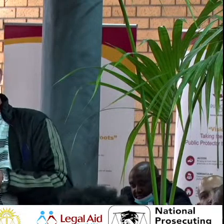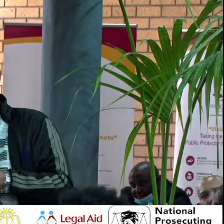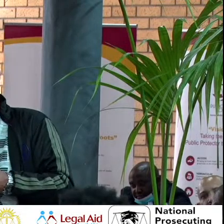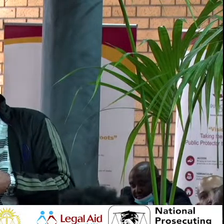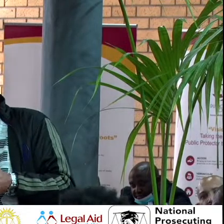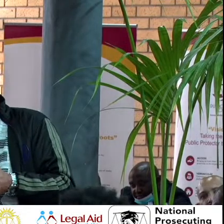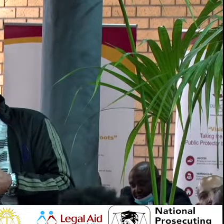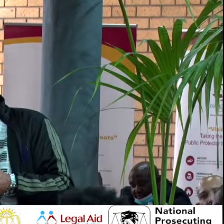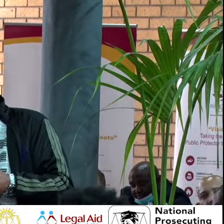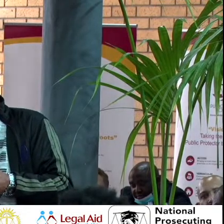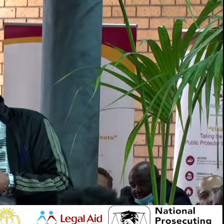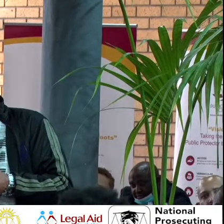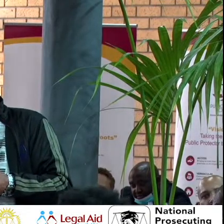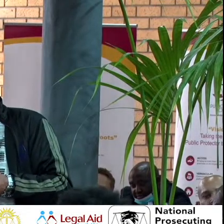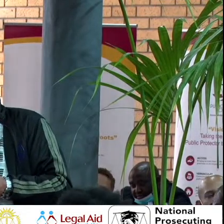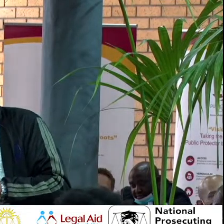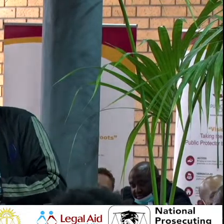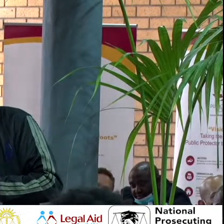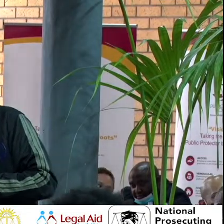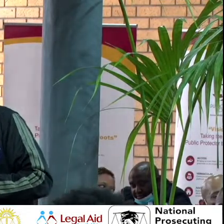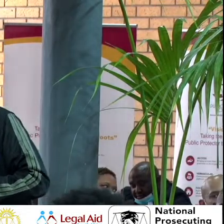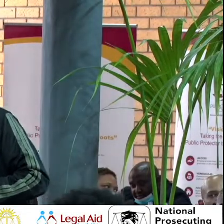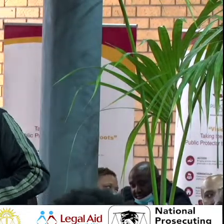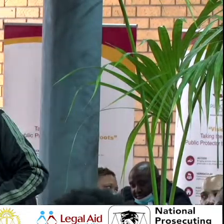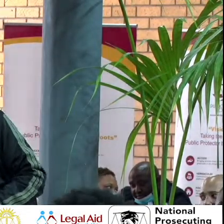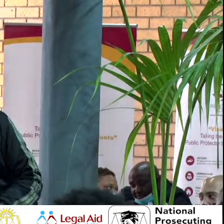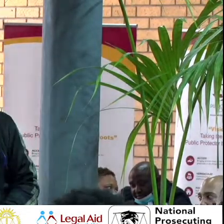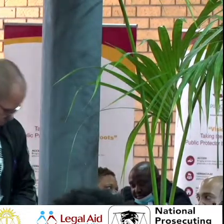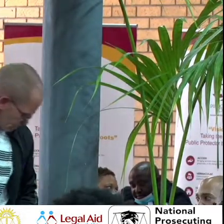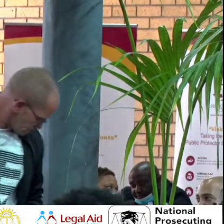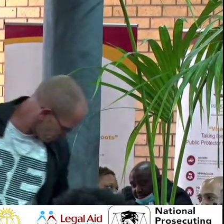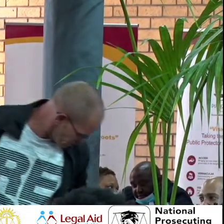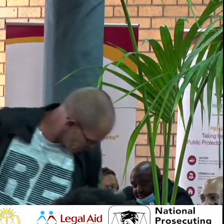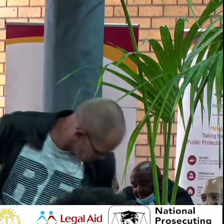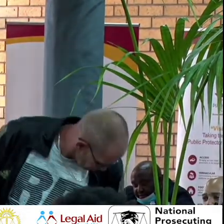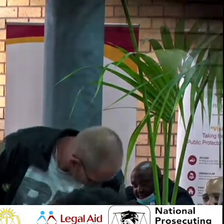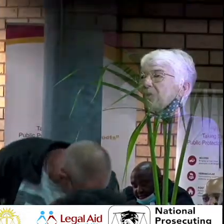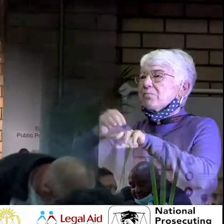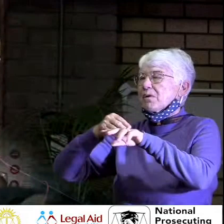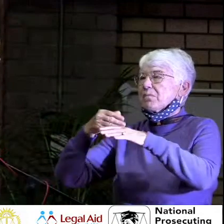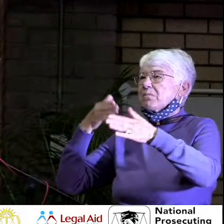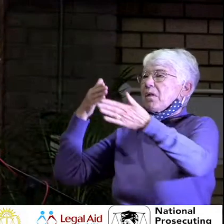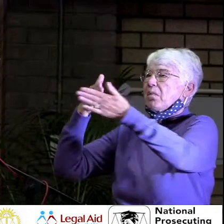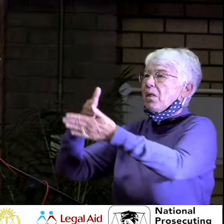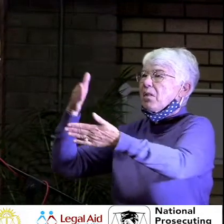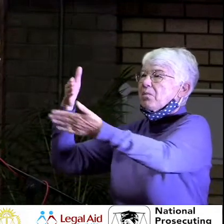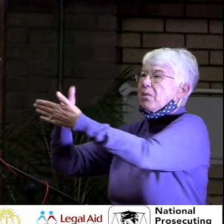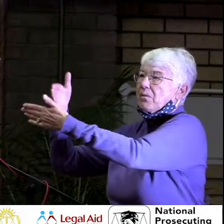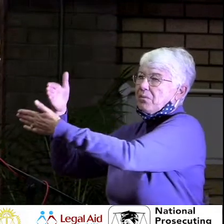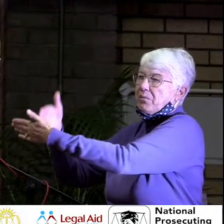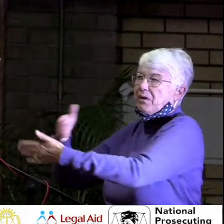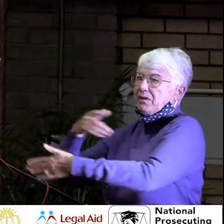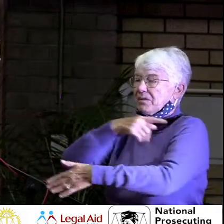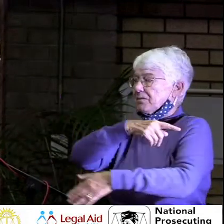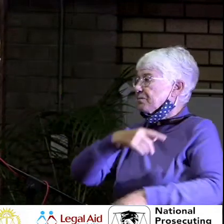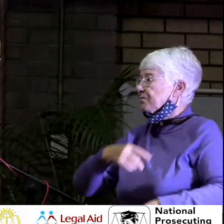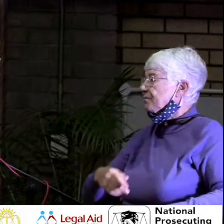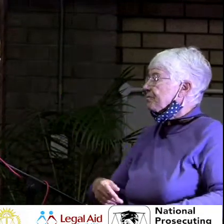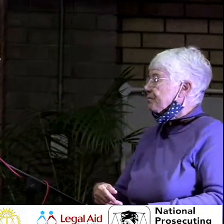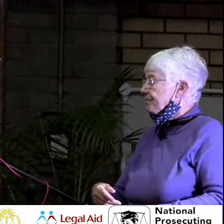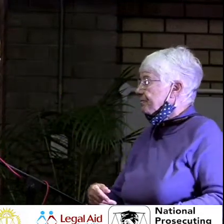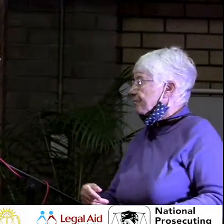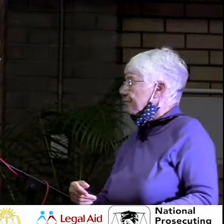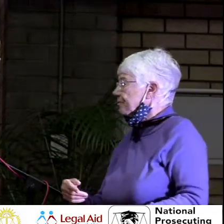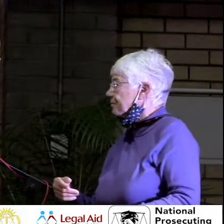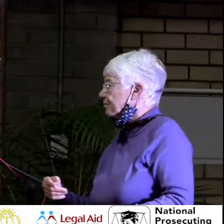another chance. Okay. Thank you very much. So corrections will